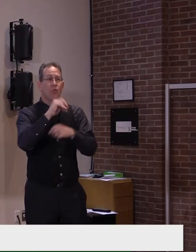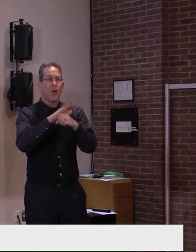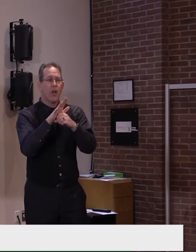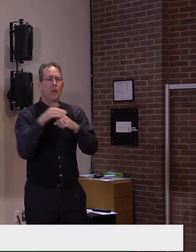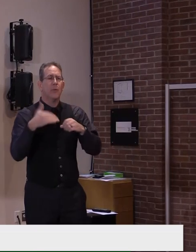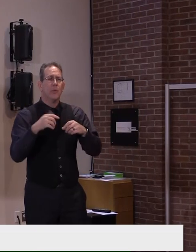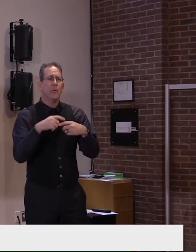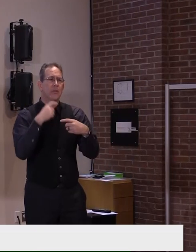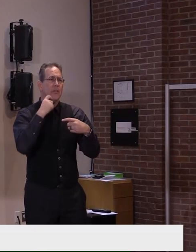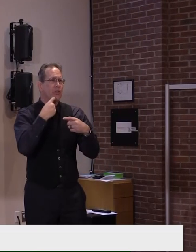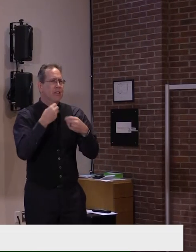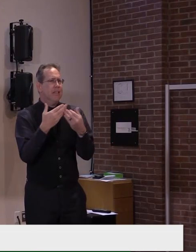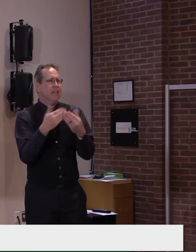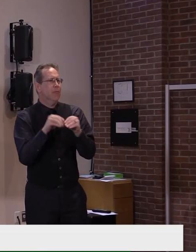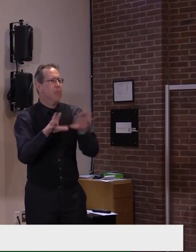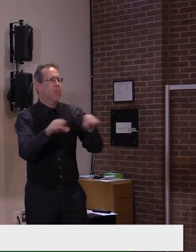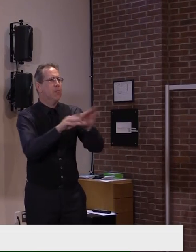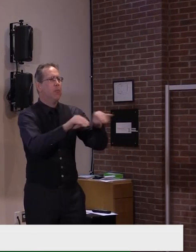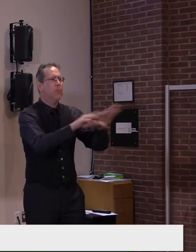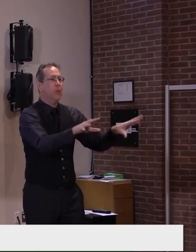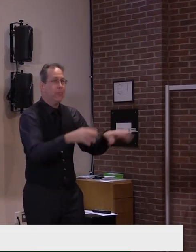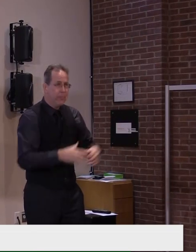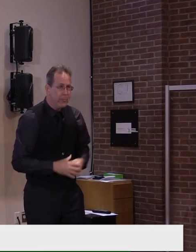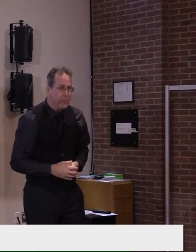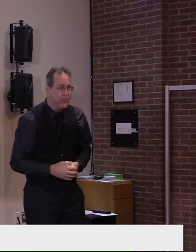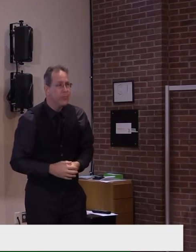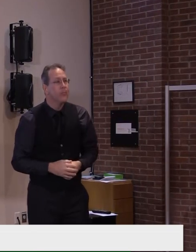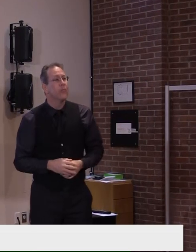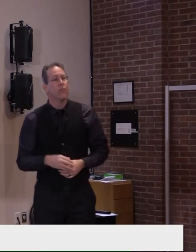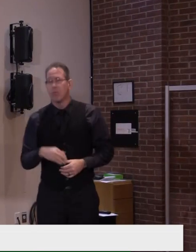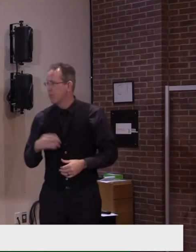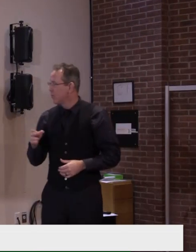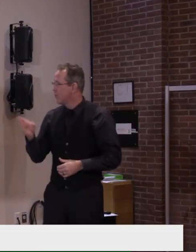the same holds true for most jurisdictions across